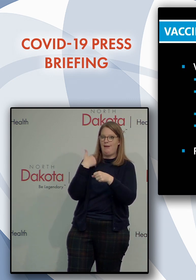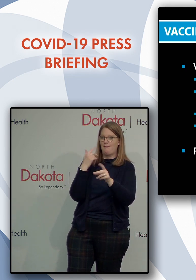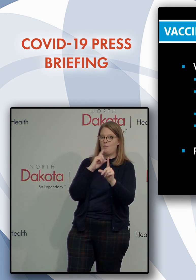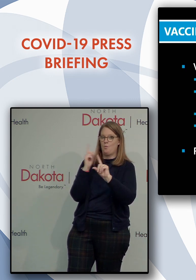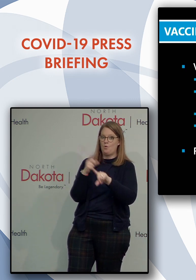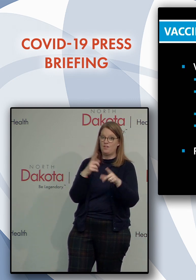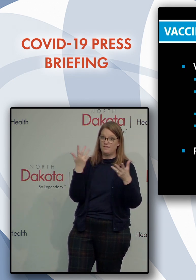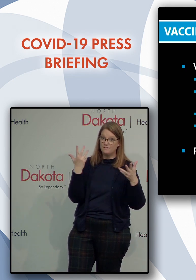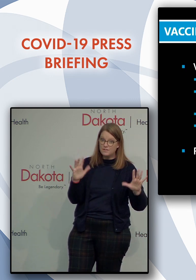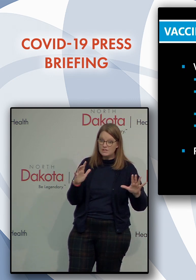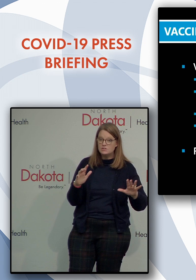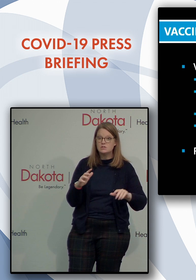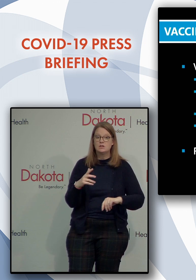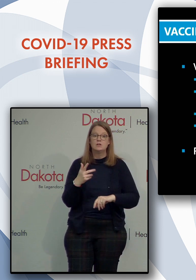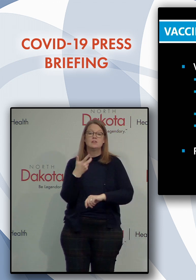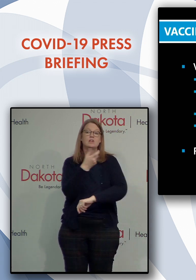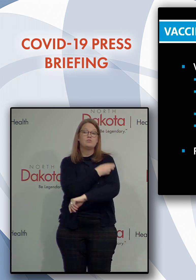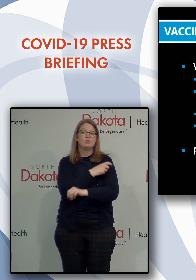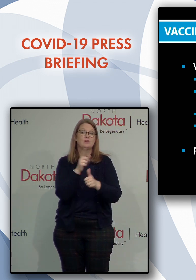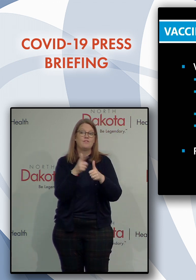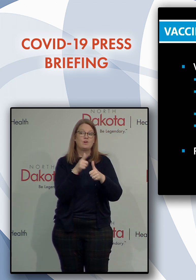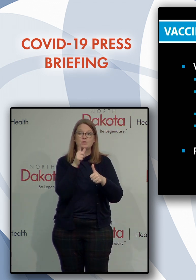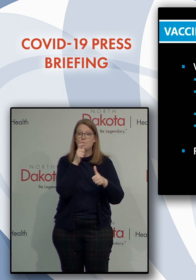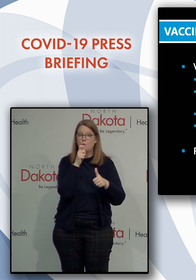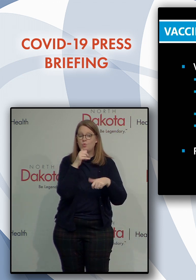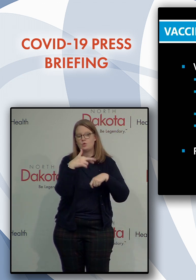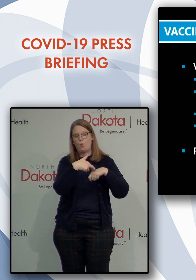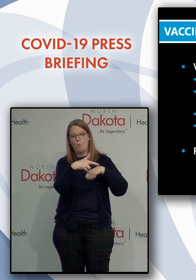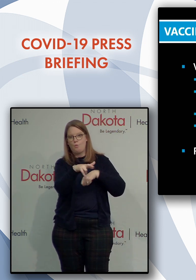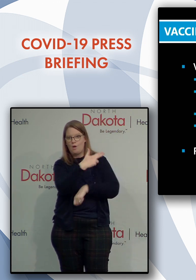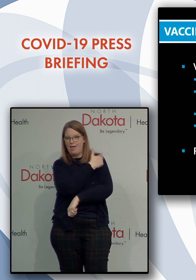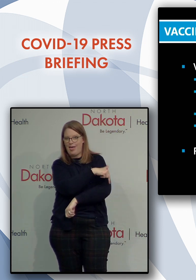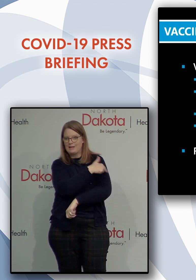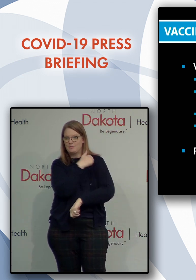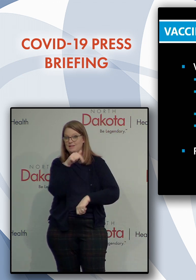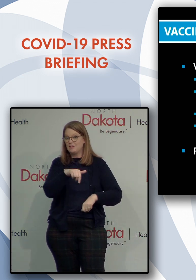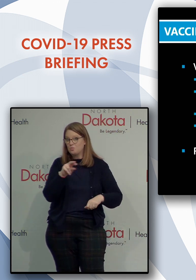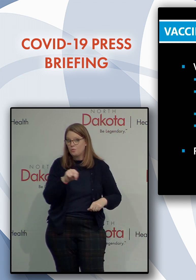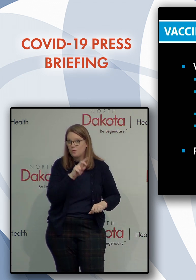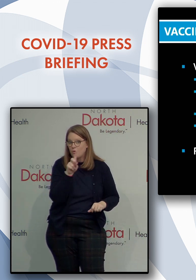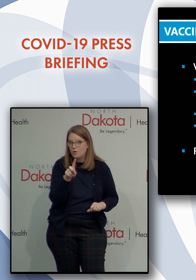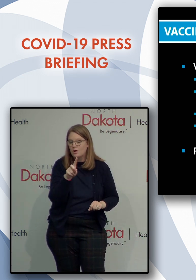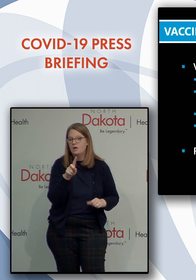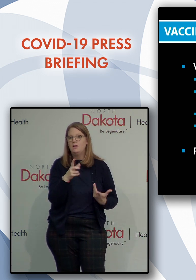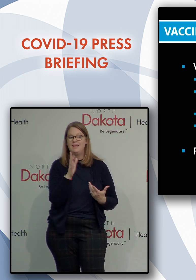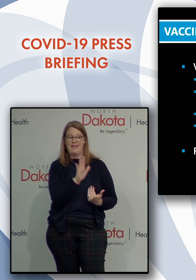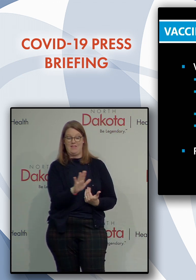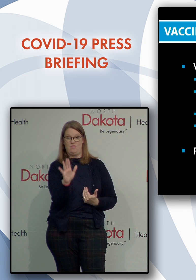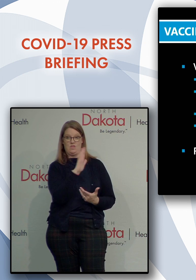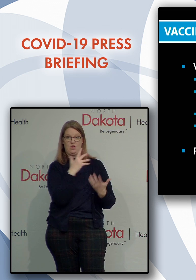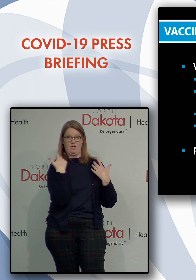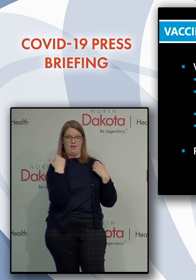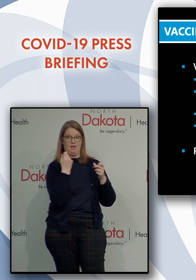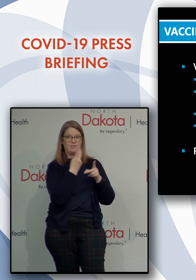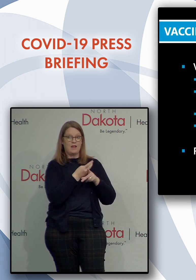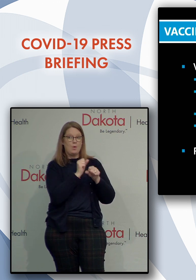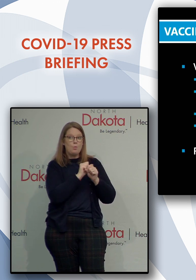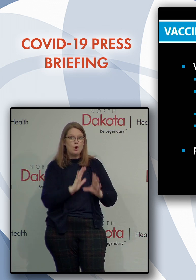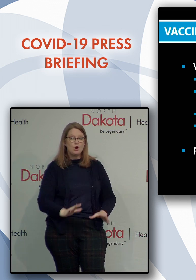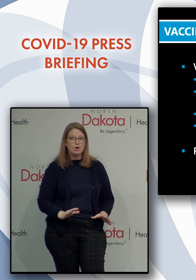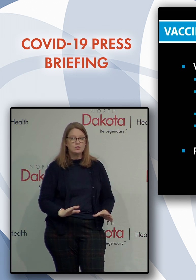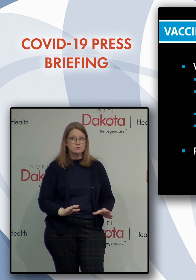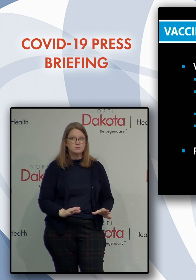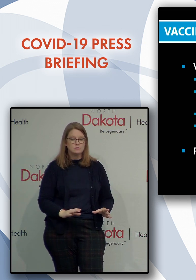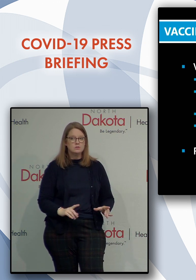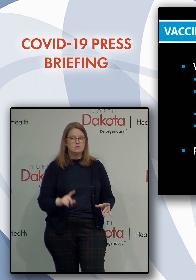The doses will be going first to the referral hospitals in North Dakota and their frontline healthcare workers to ensure that we